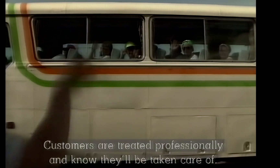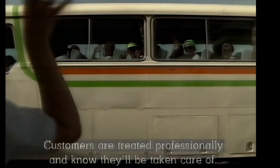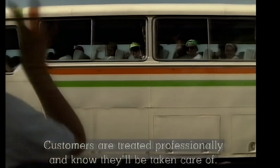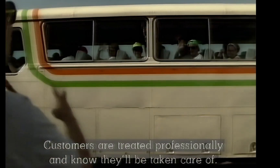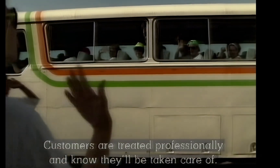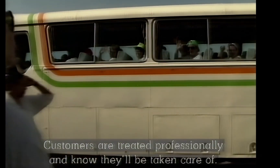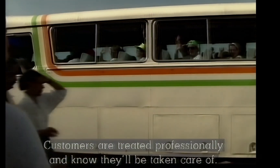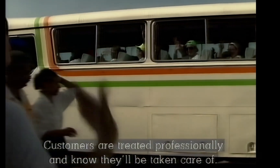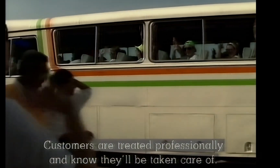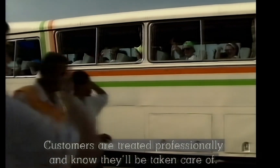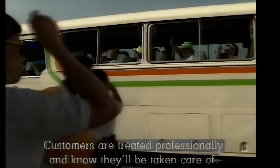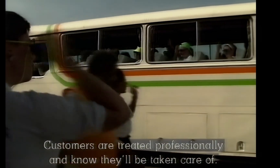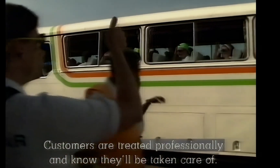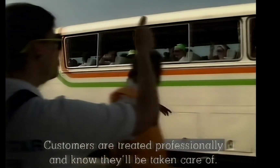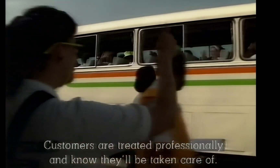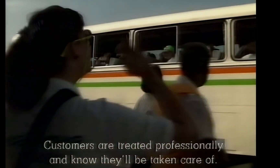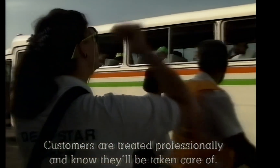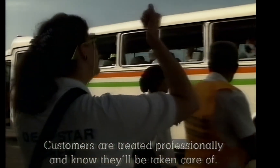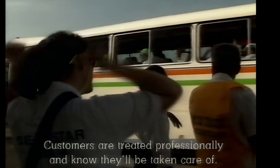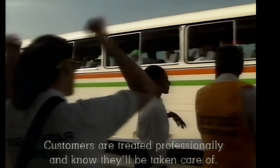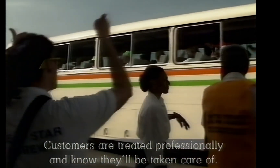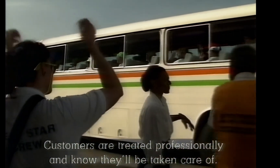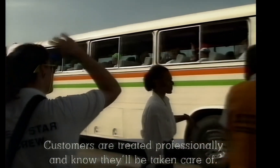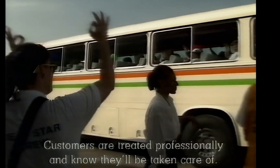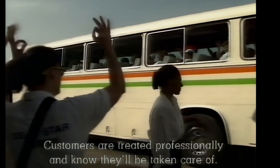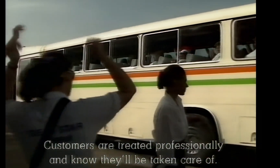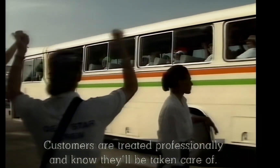planned. The customers are treated professionally and they know that they will be taken care of.